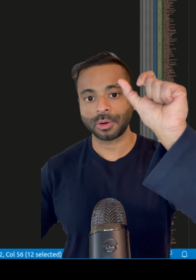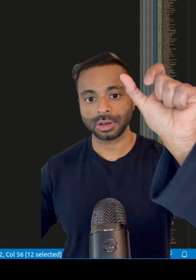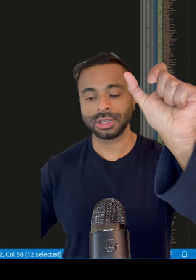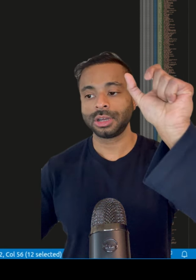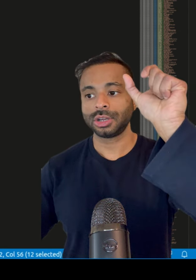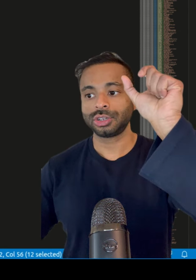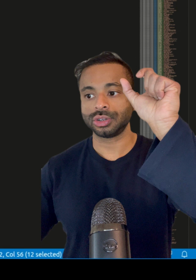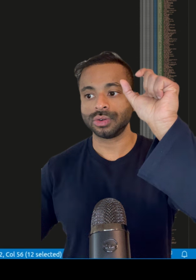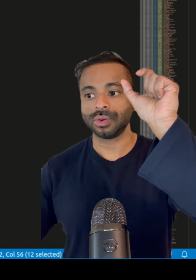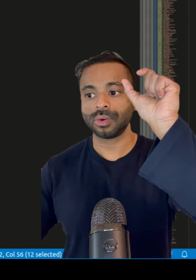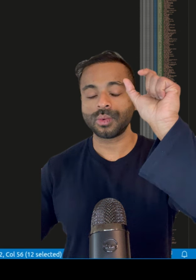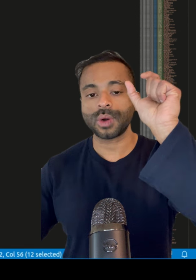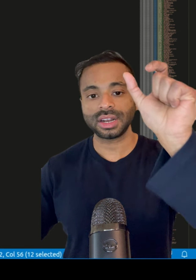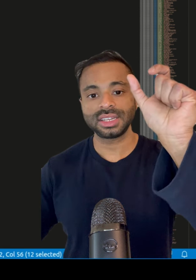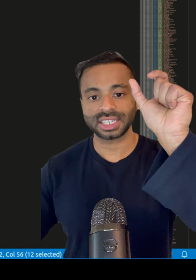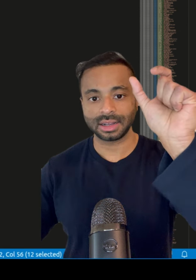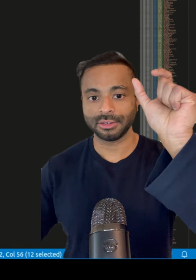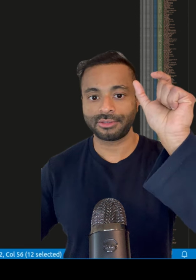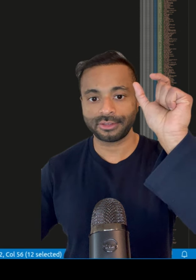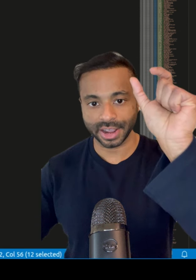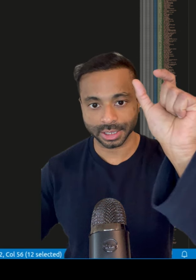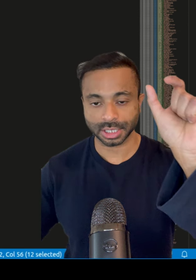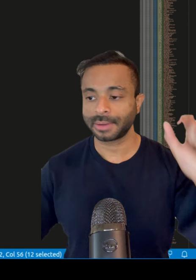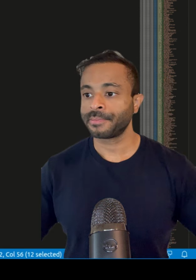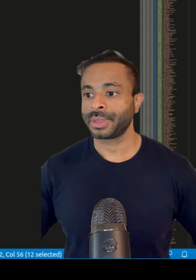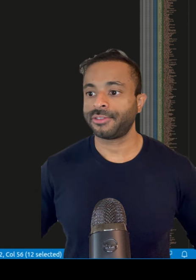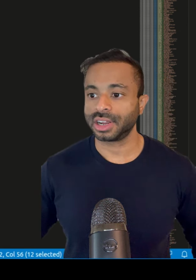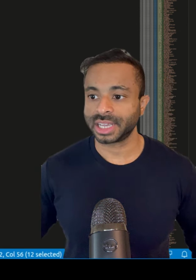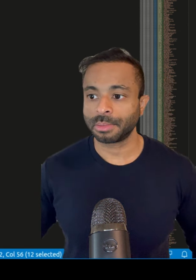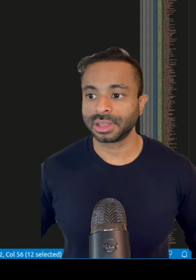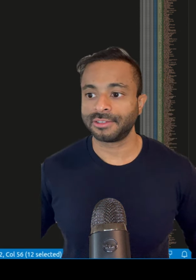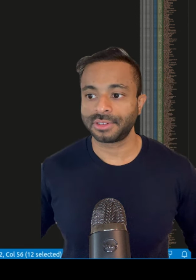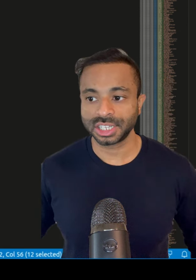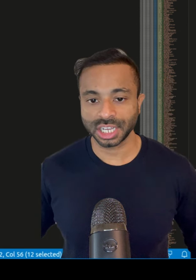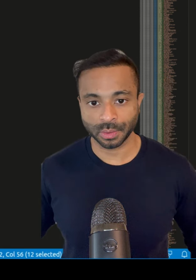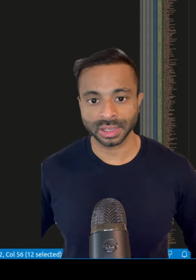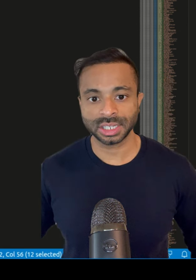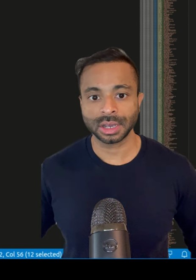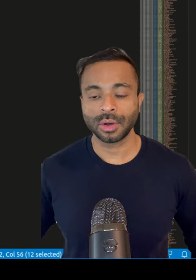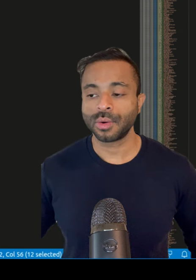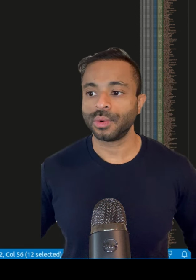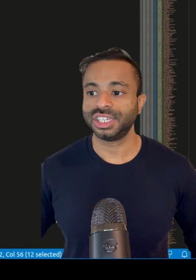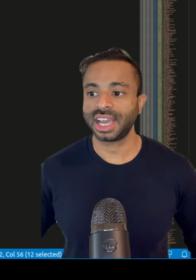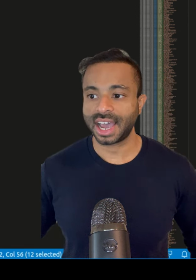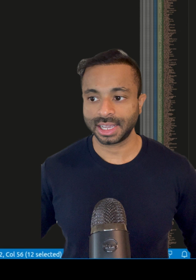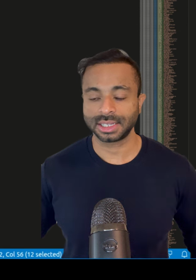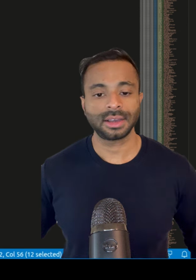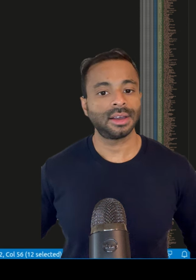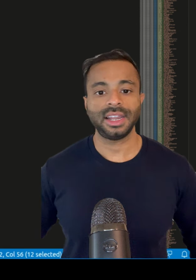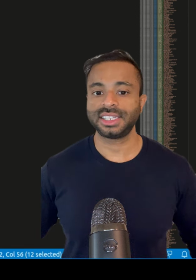correspond to one single phrase. For example, the first sequence, which has, let's